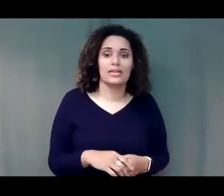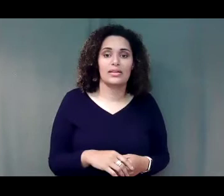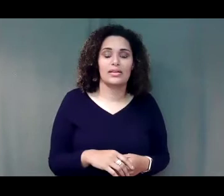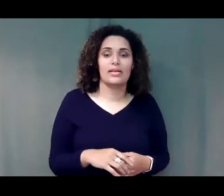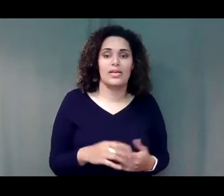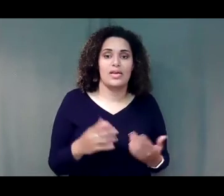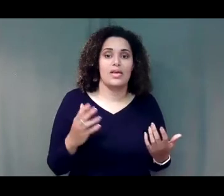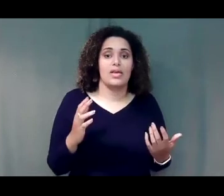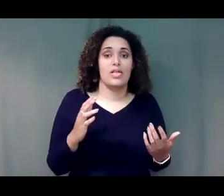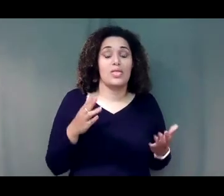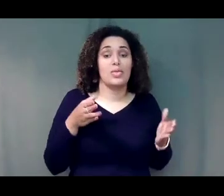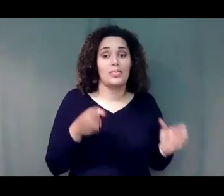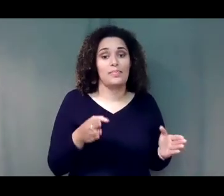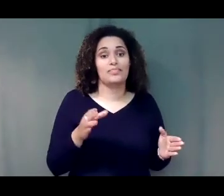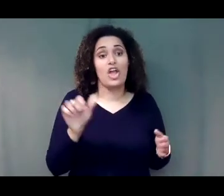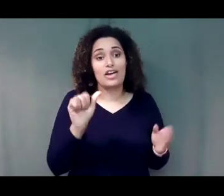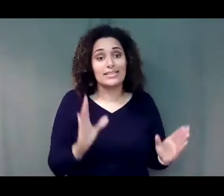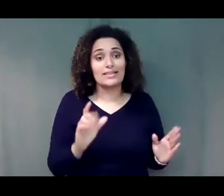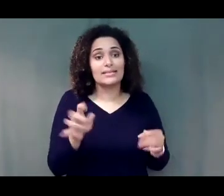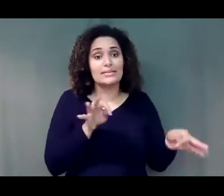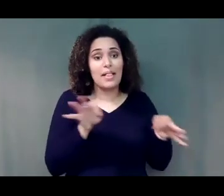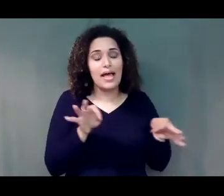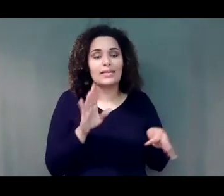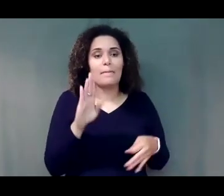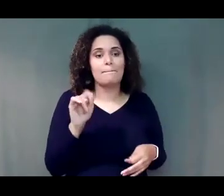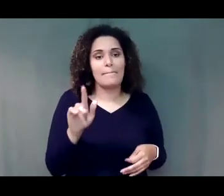the way our architect explained it to us is the bale wall works